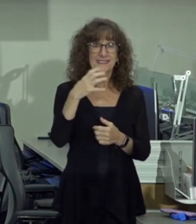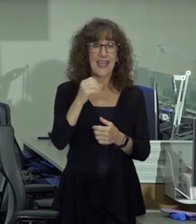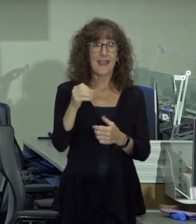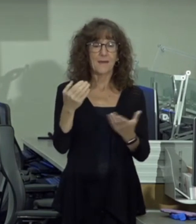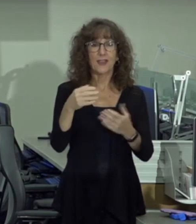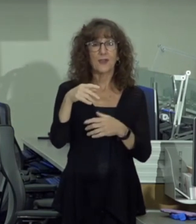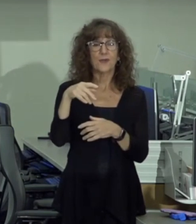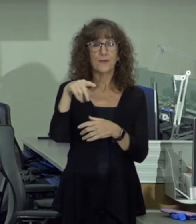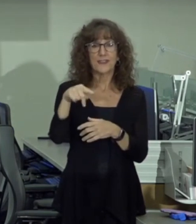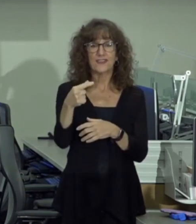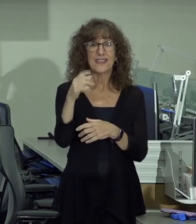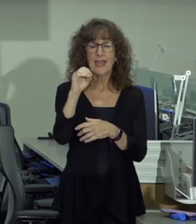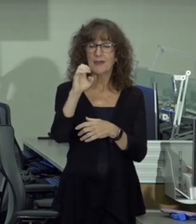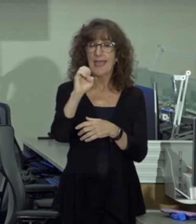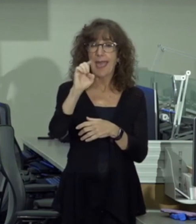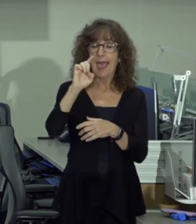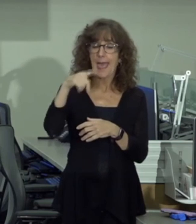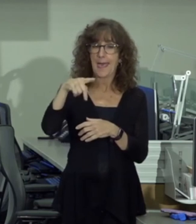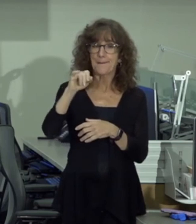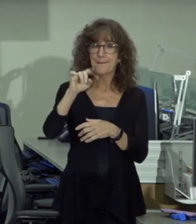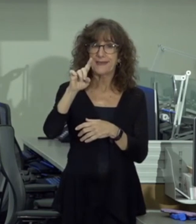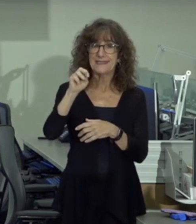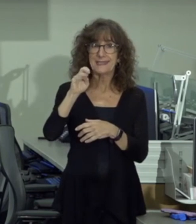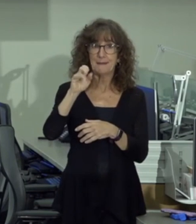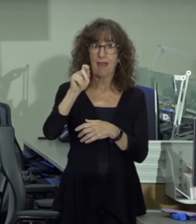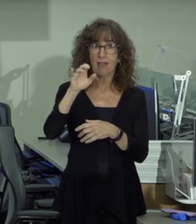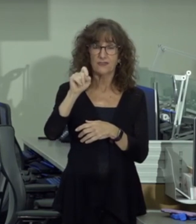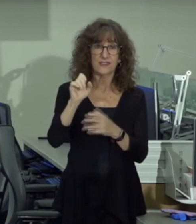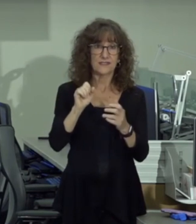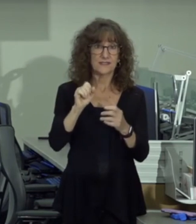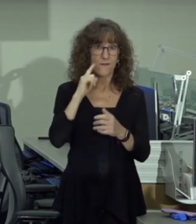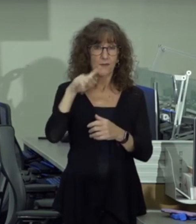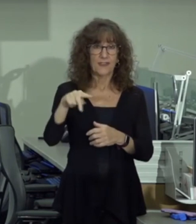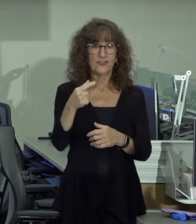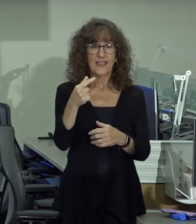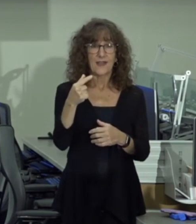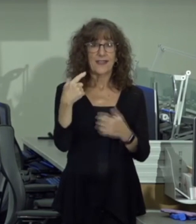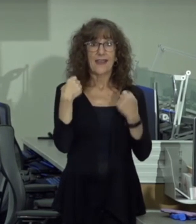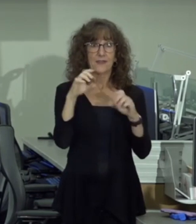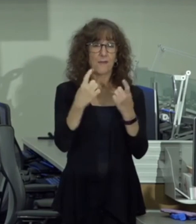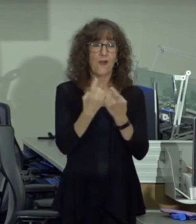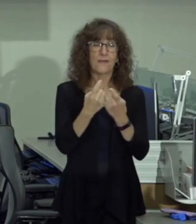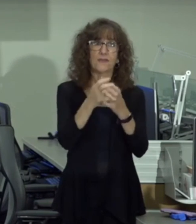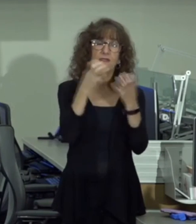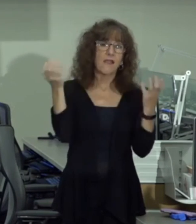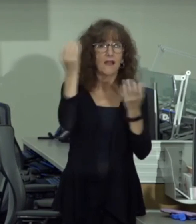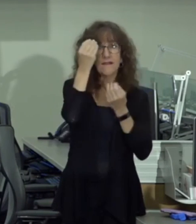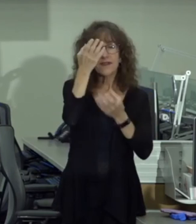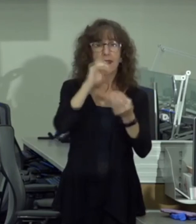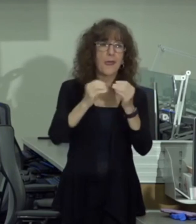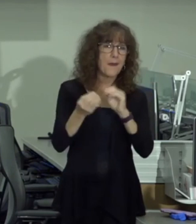County. This is such an unprecedented situation where there are massive amounts of data coming in